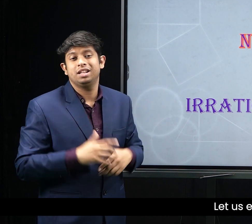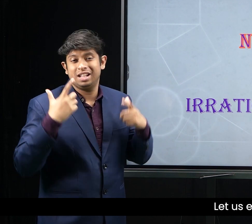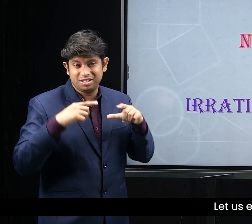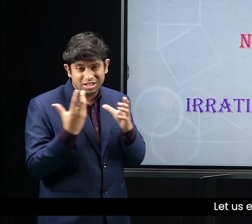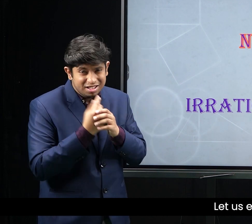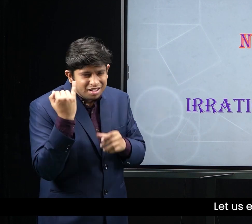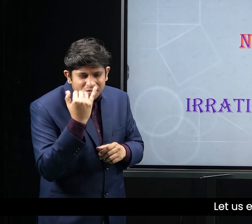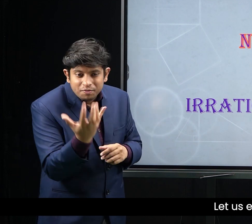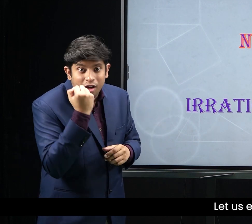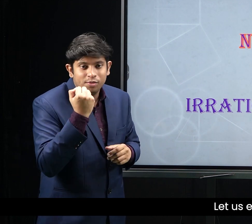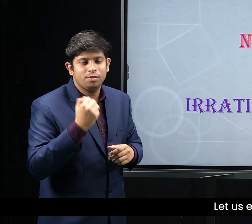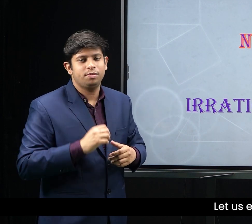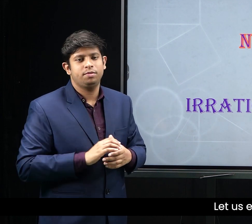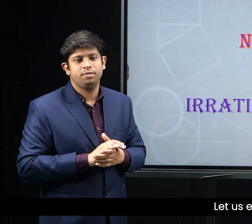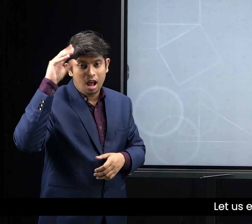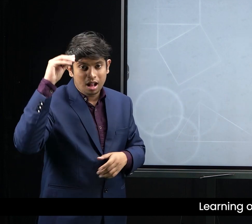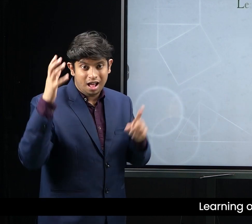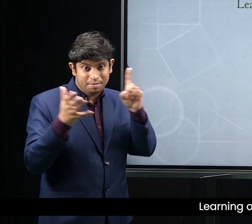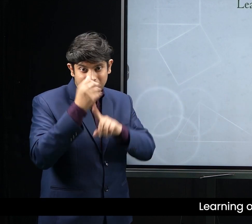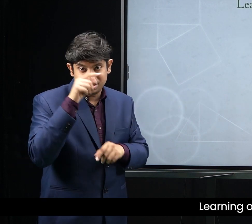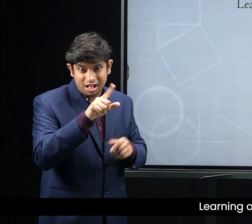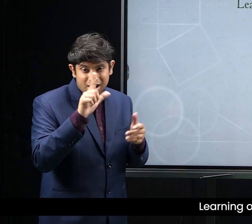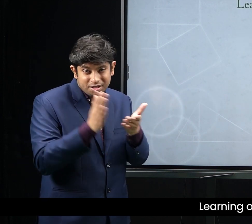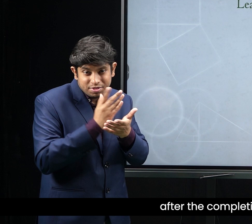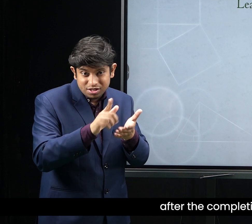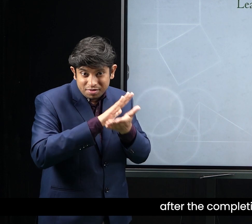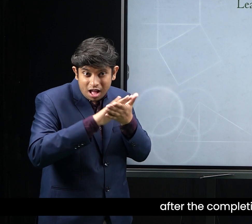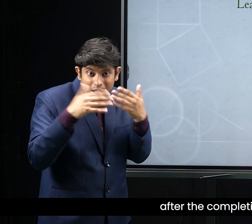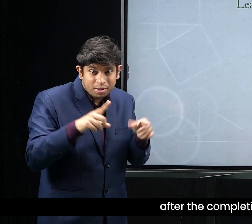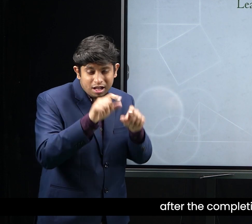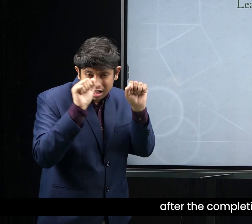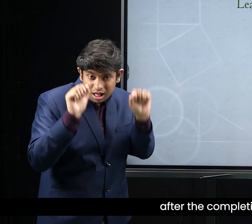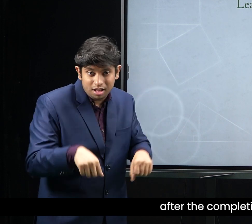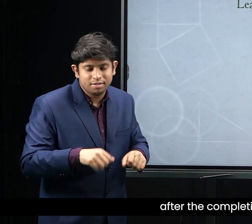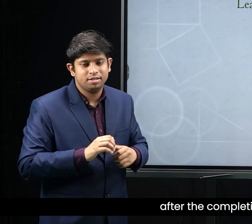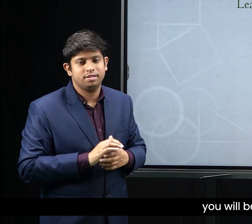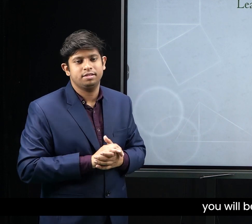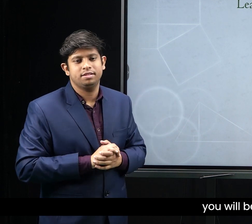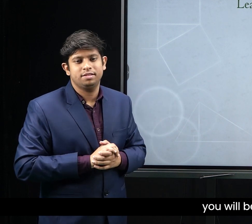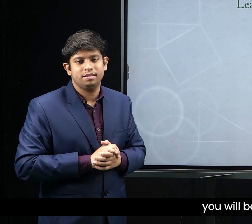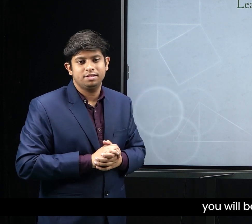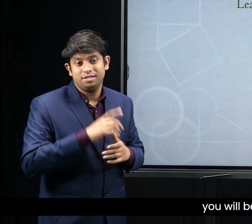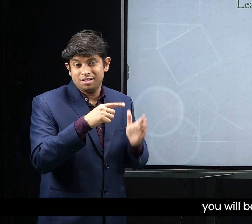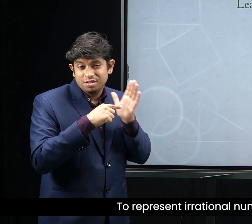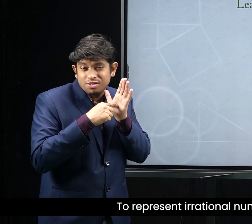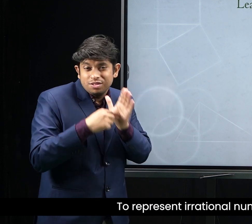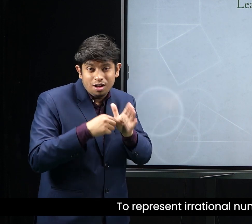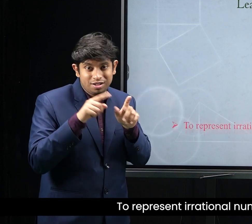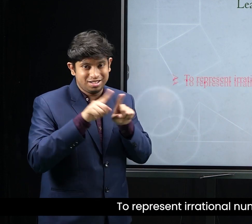Let us explore. Learning outcomes. After the completion of this lesson, you will be able to represent